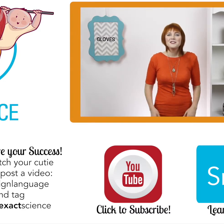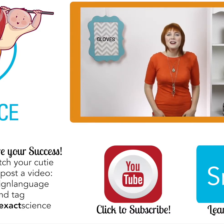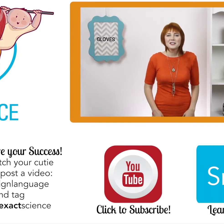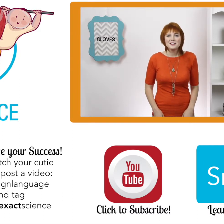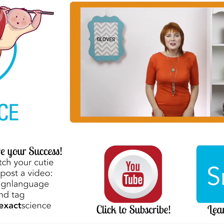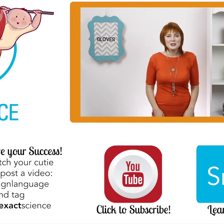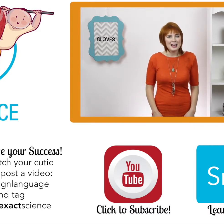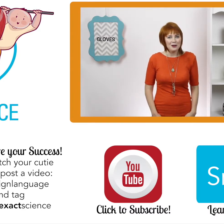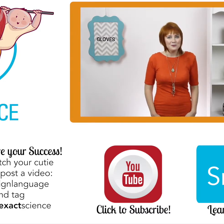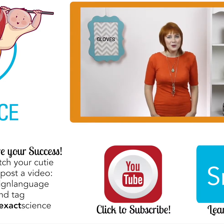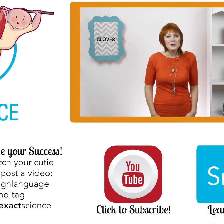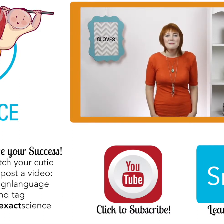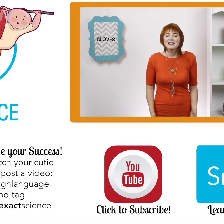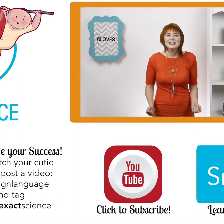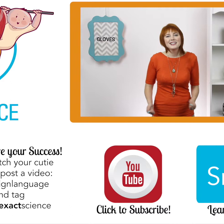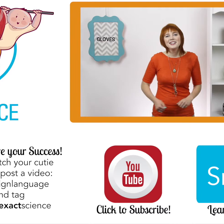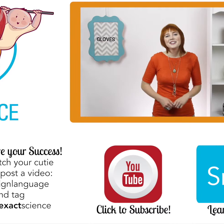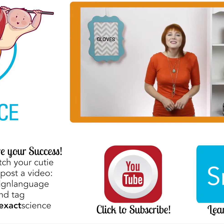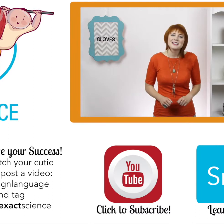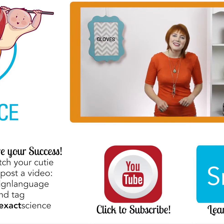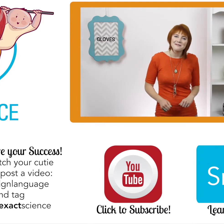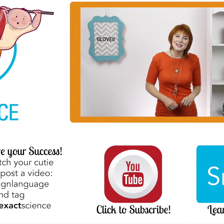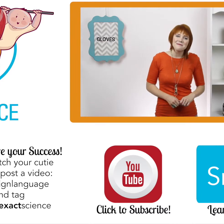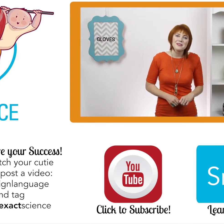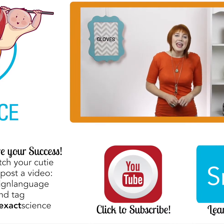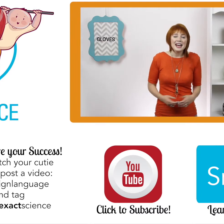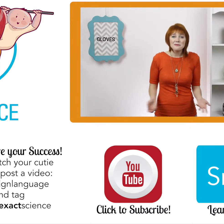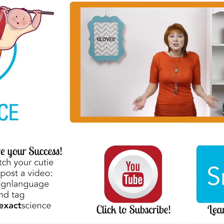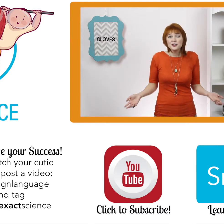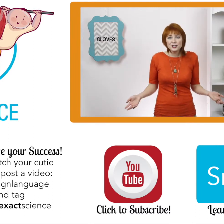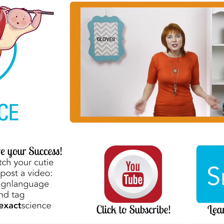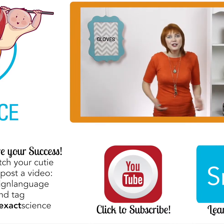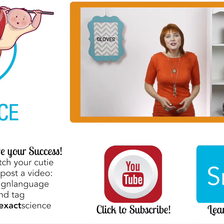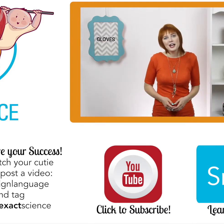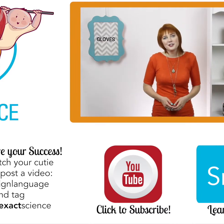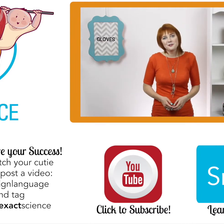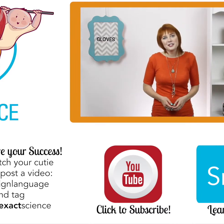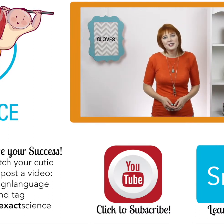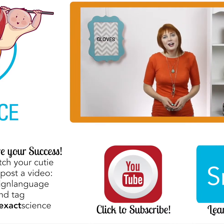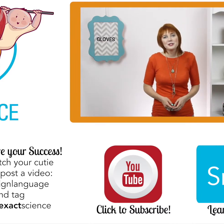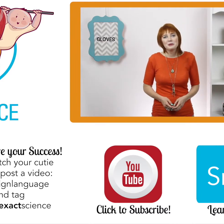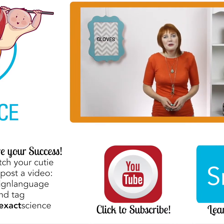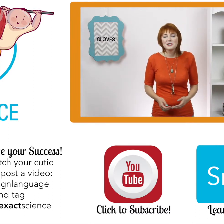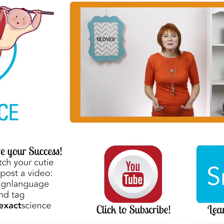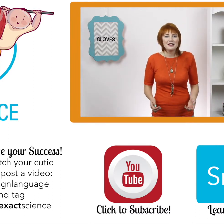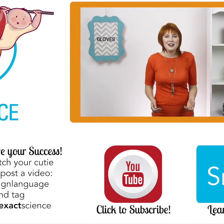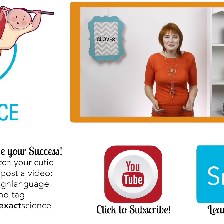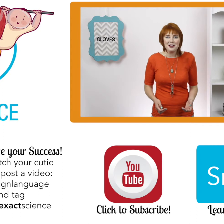you found this video to be helpful by clicking like or giving us a thumbs up. And be sure to share your signing stories in the comments below to inspire other